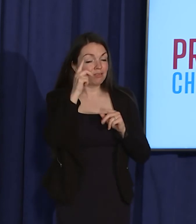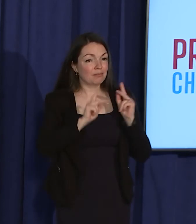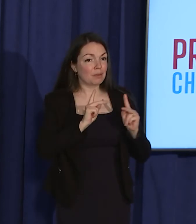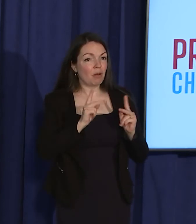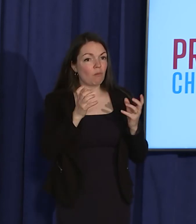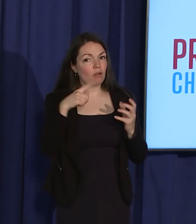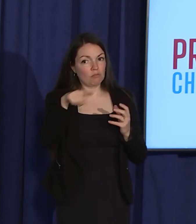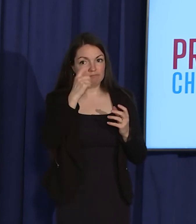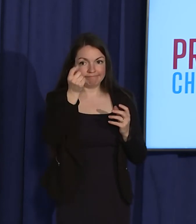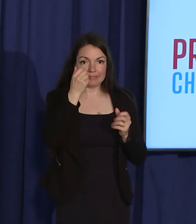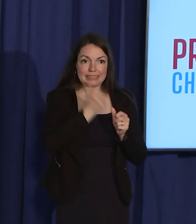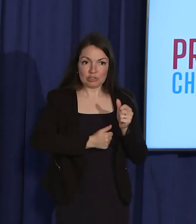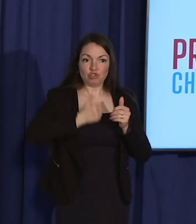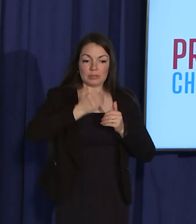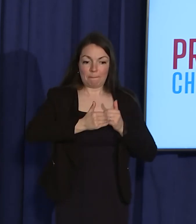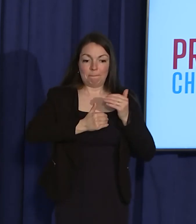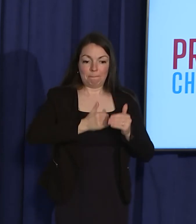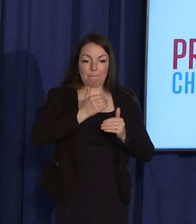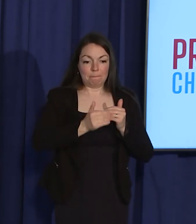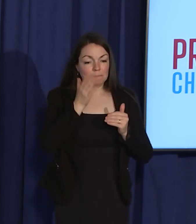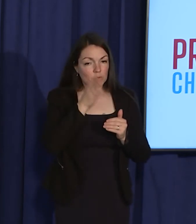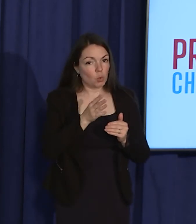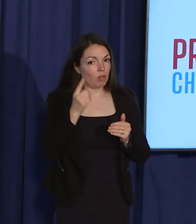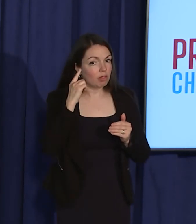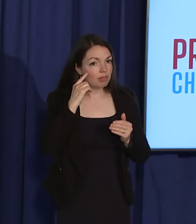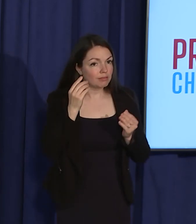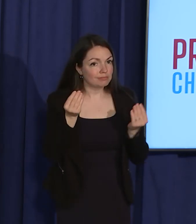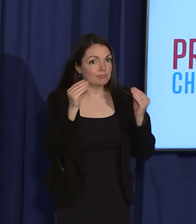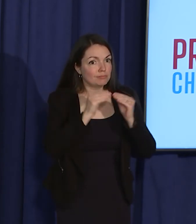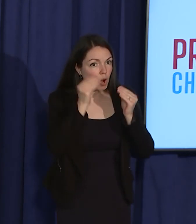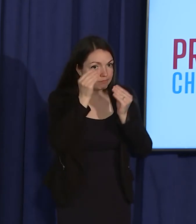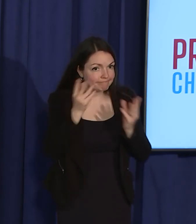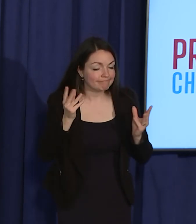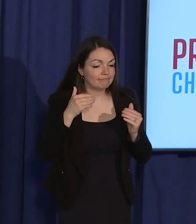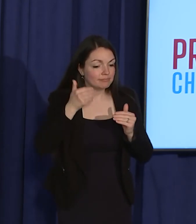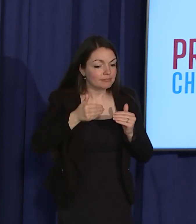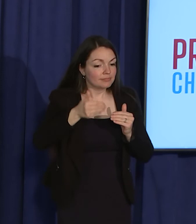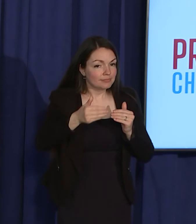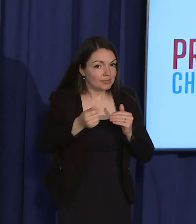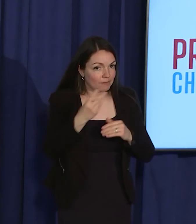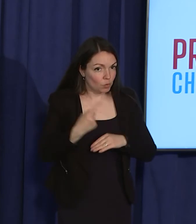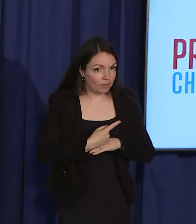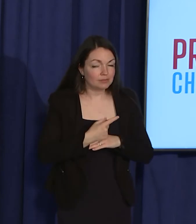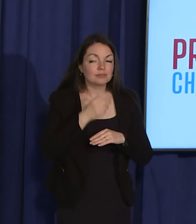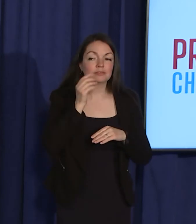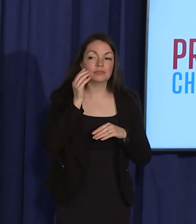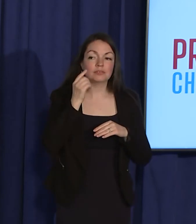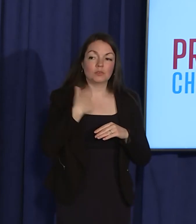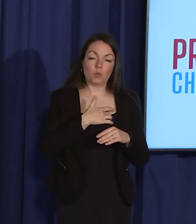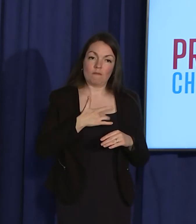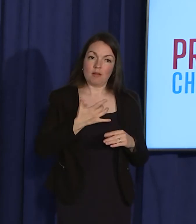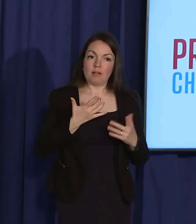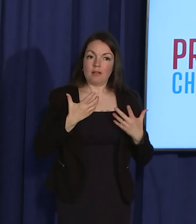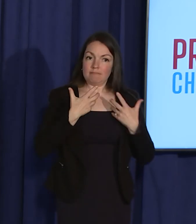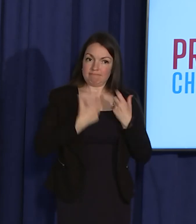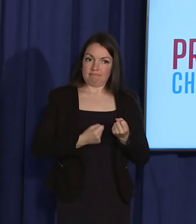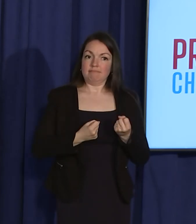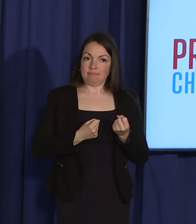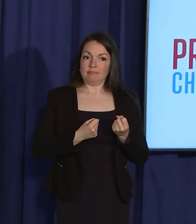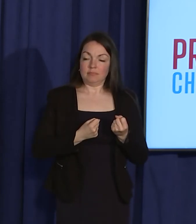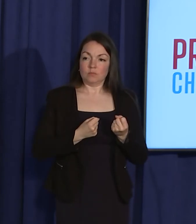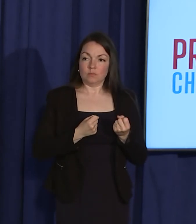going to hear some more, in days to come here, we're feeling confident about the way that we're going. But that is